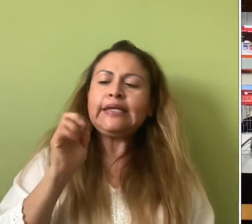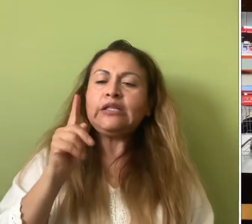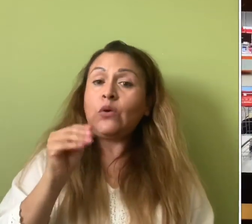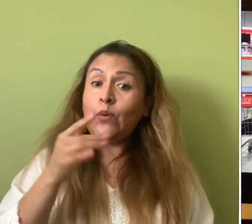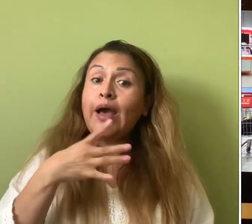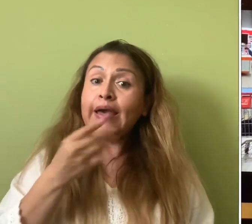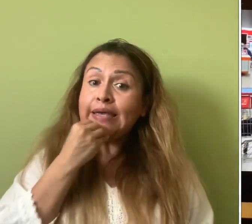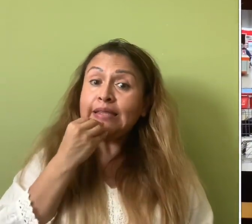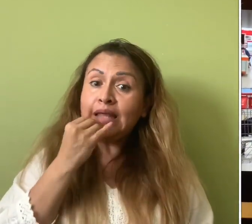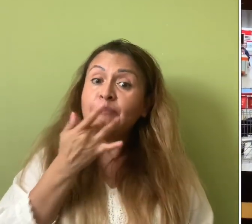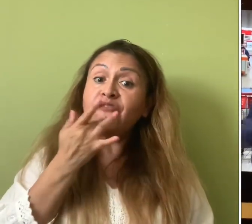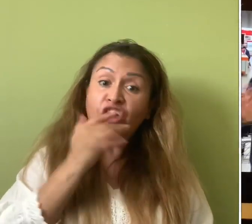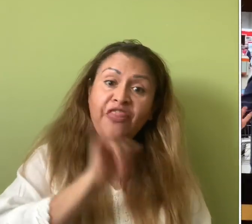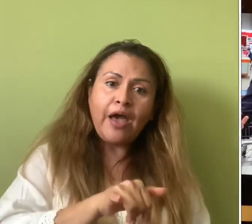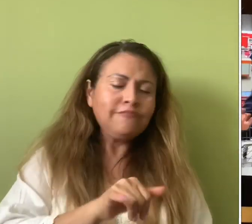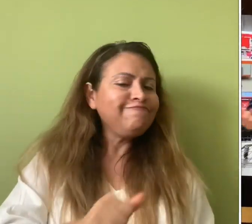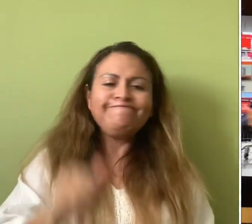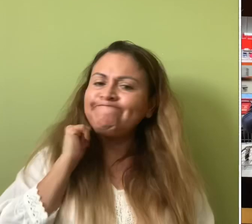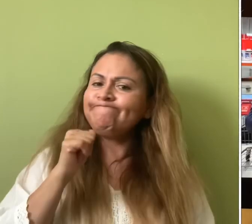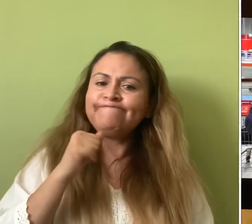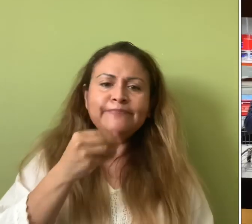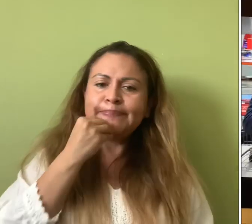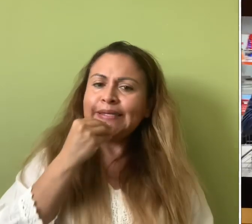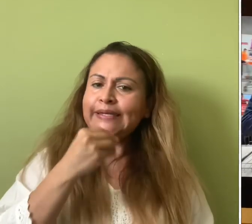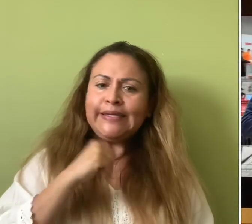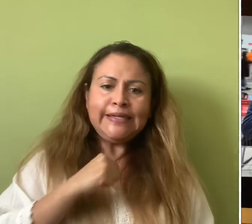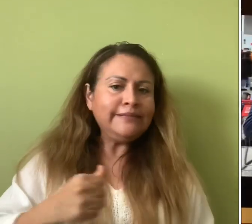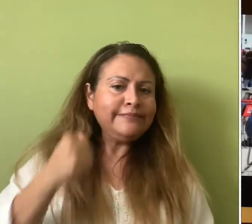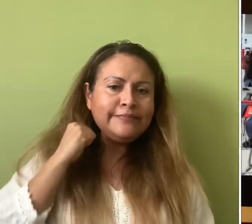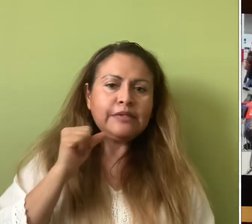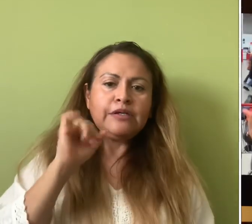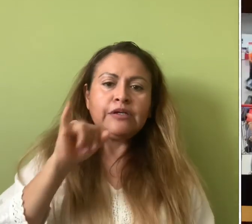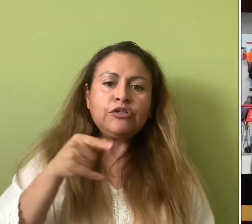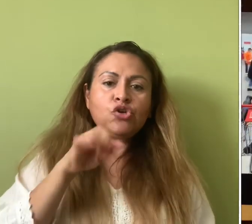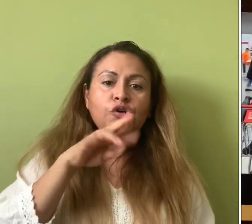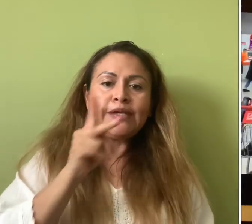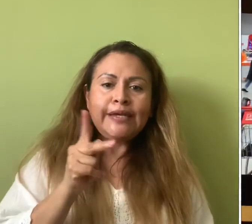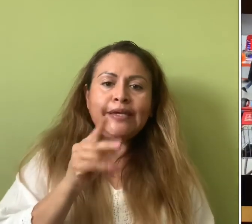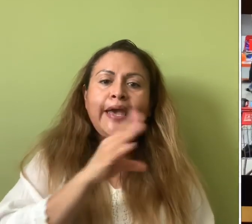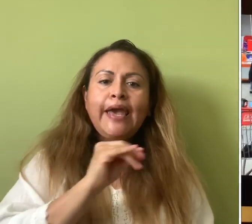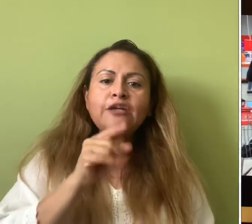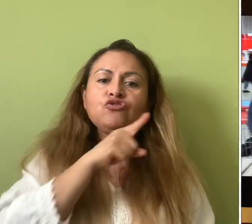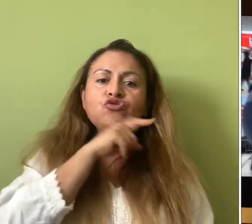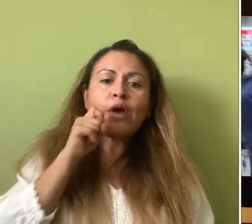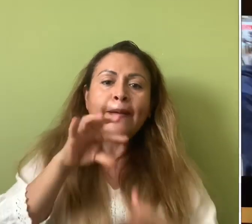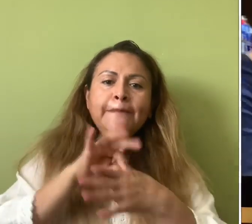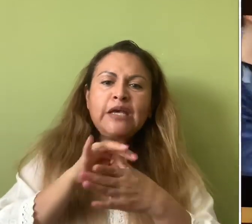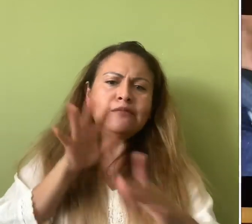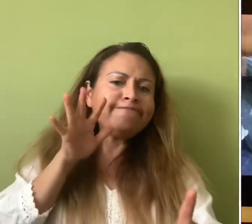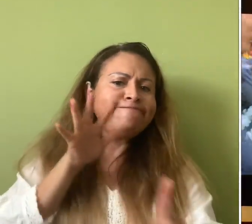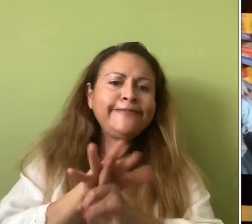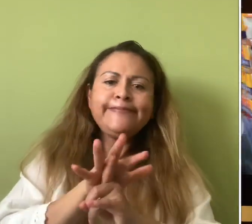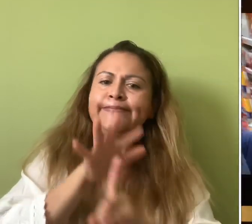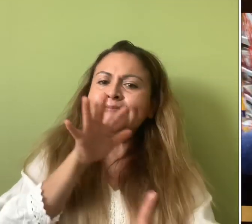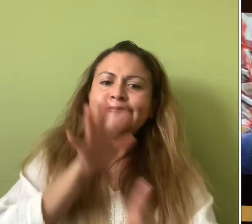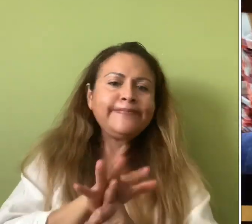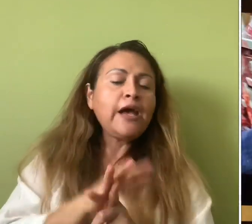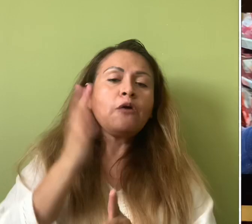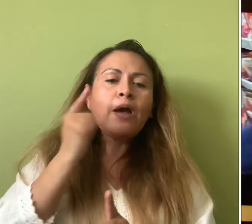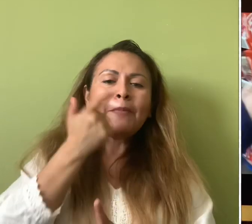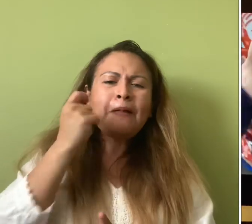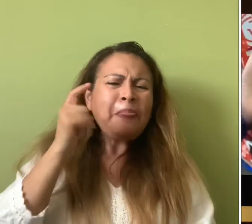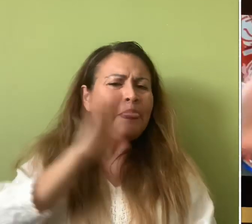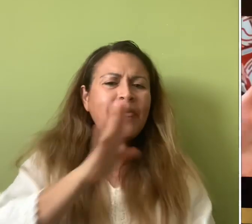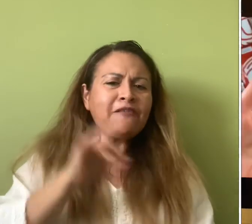this. I wouldn't put that in my body. And jerky and dry meat must be blowing up right now because I've never seen